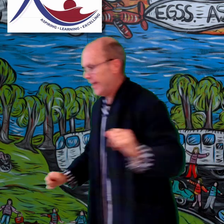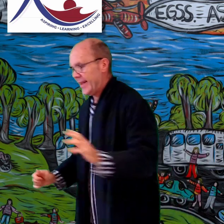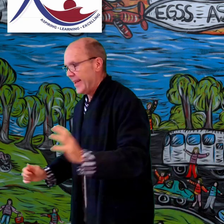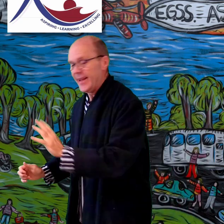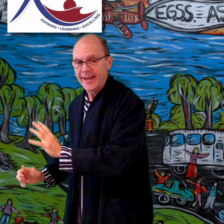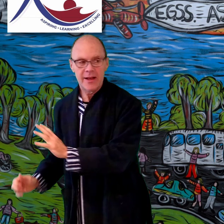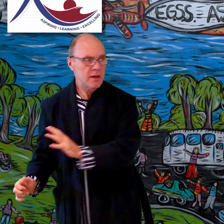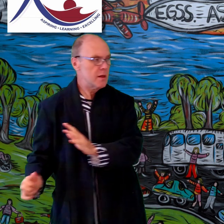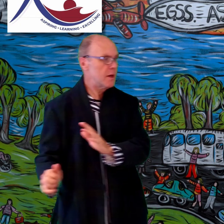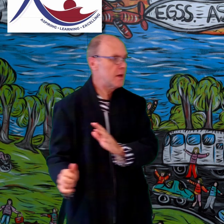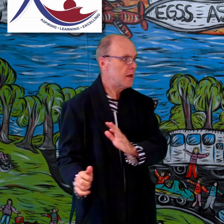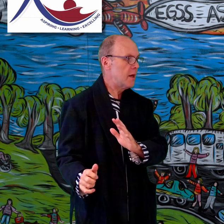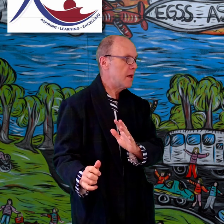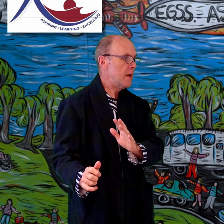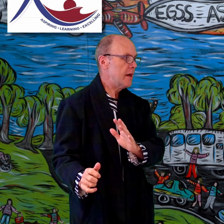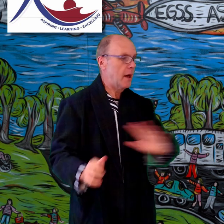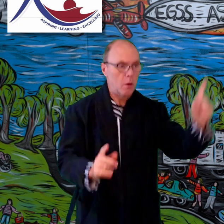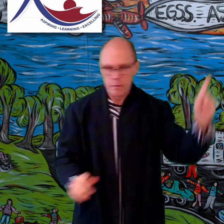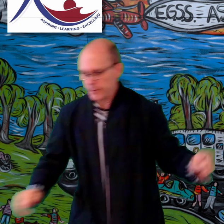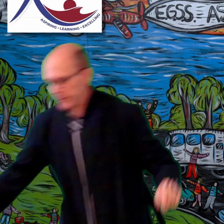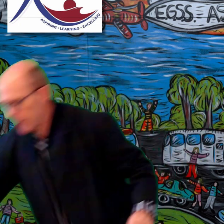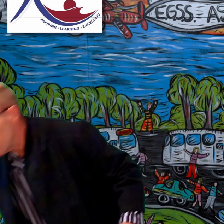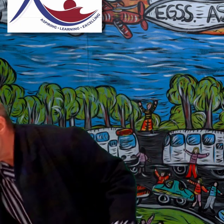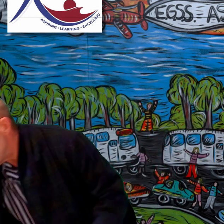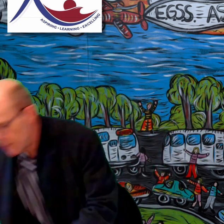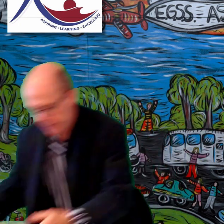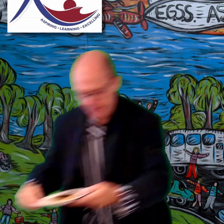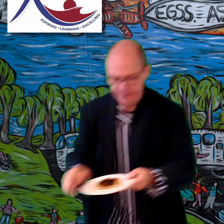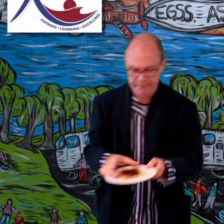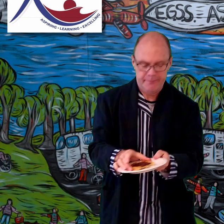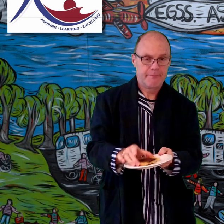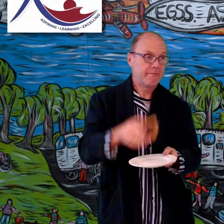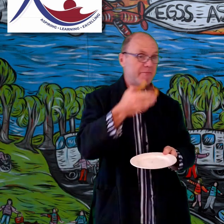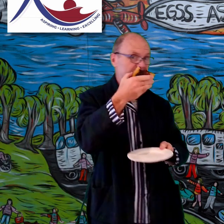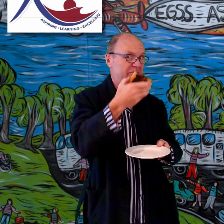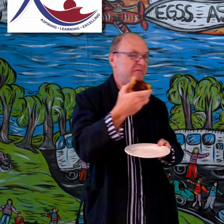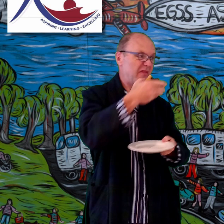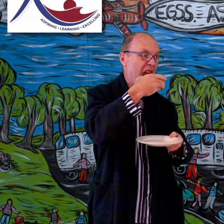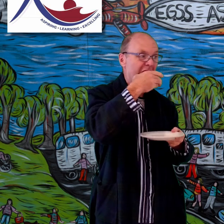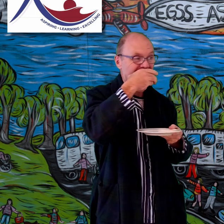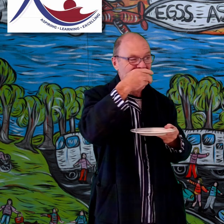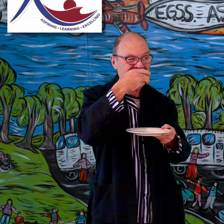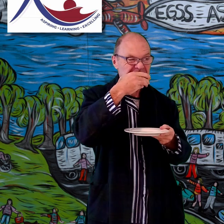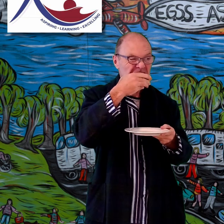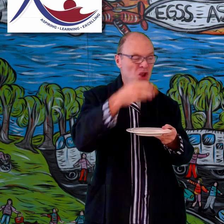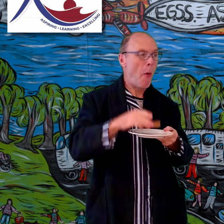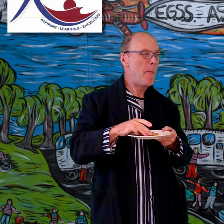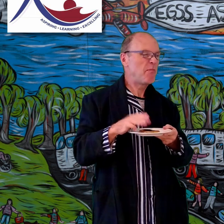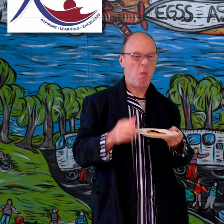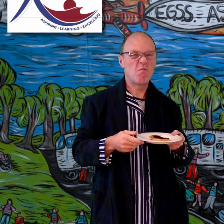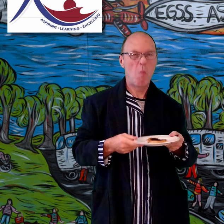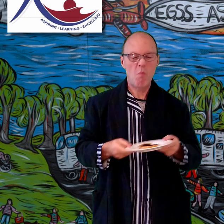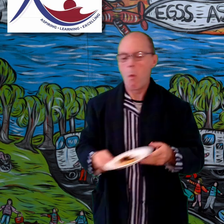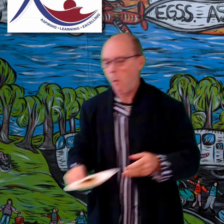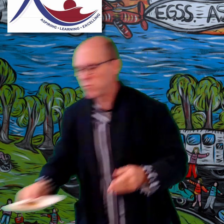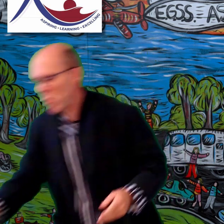But wait, you have to have some breakfast. Oh, that looks nice, Vegemite toast,